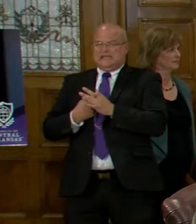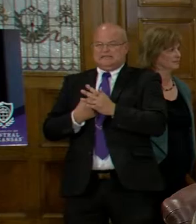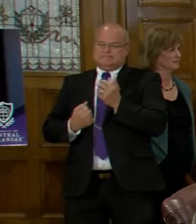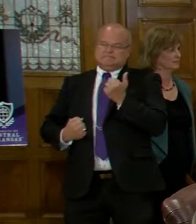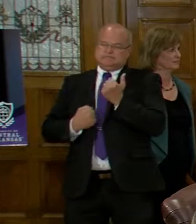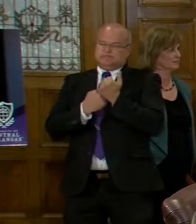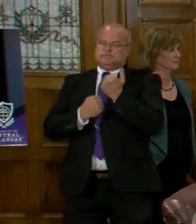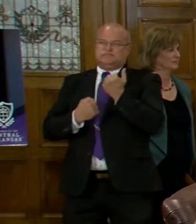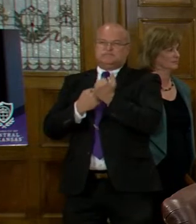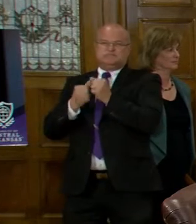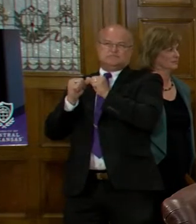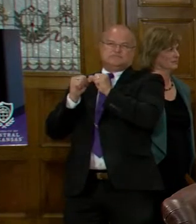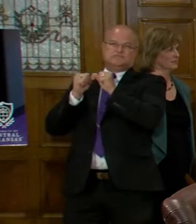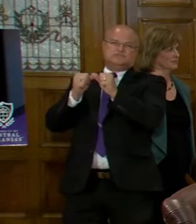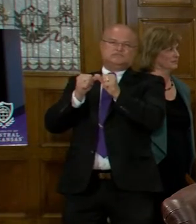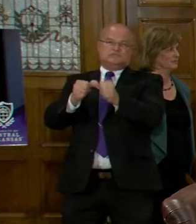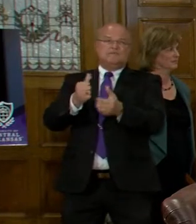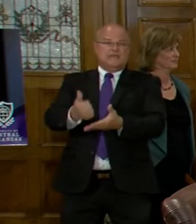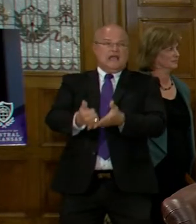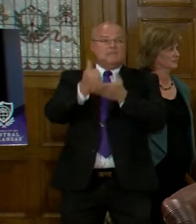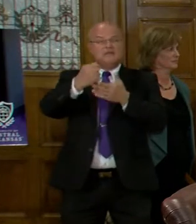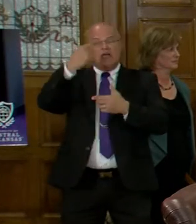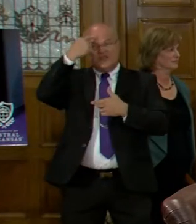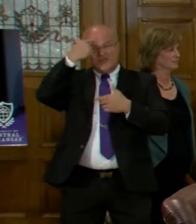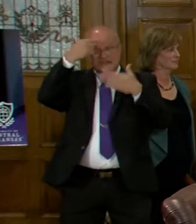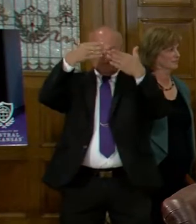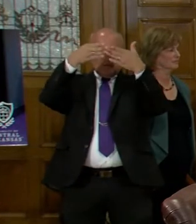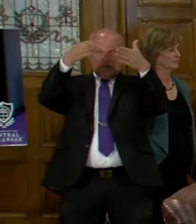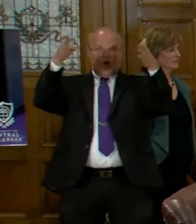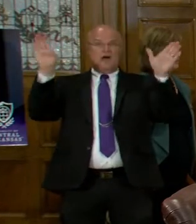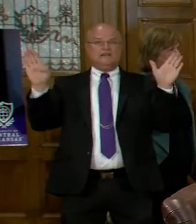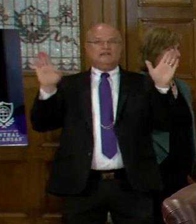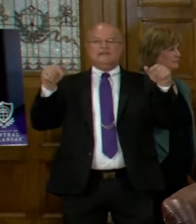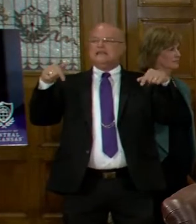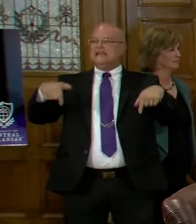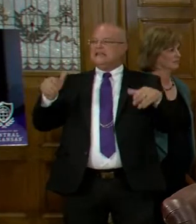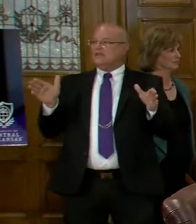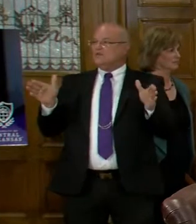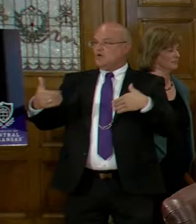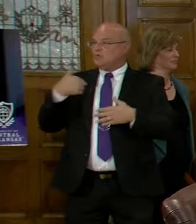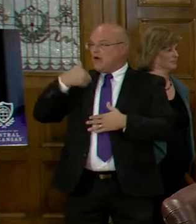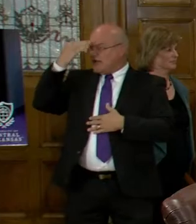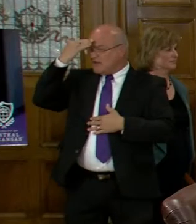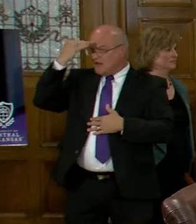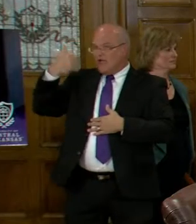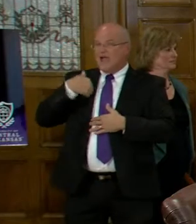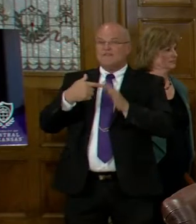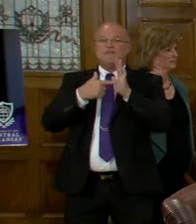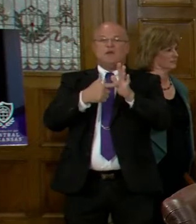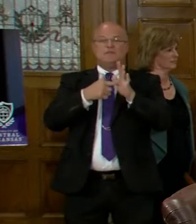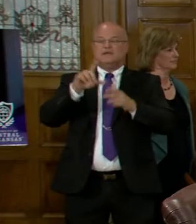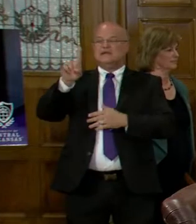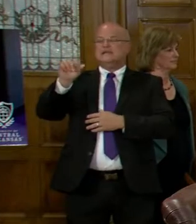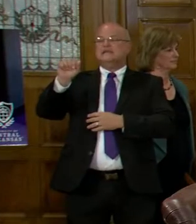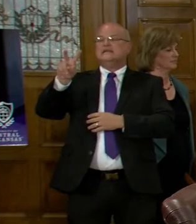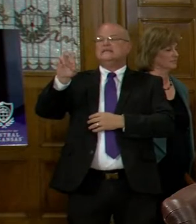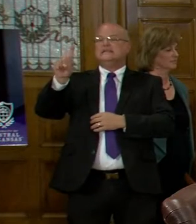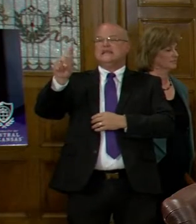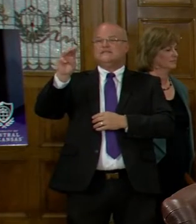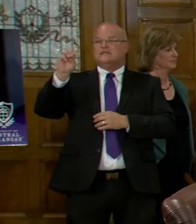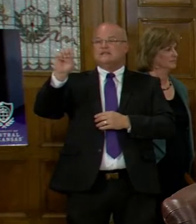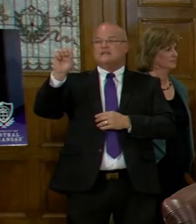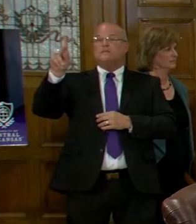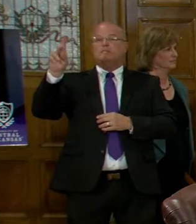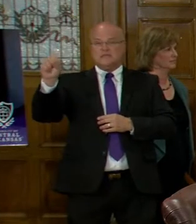been central to this and have constantly helped us to think broadly. And here in the room, I know we've got Representative David Meeks, Representative